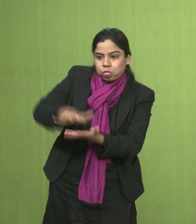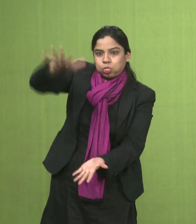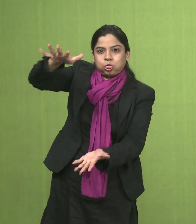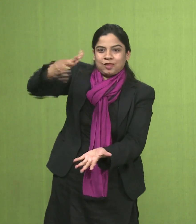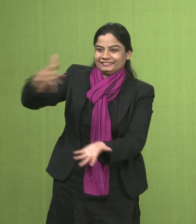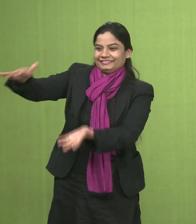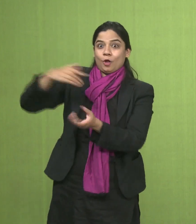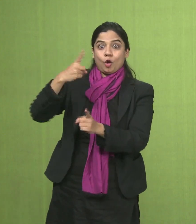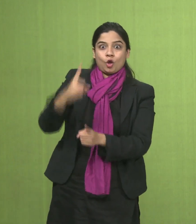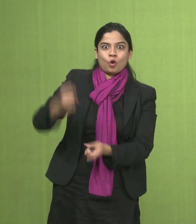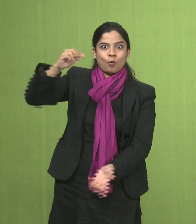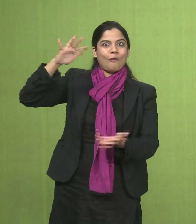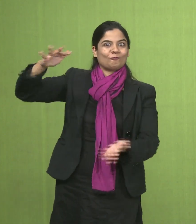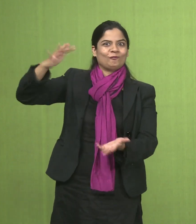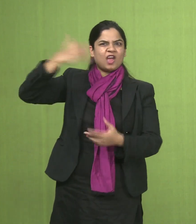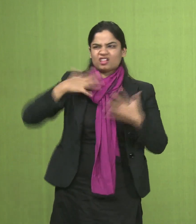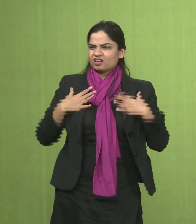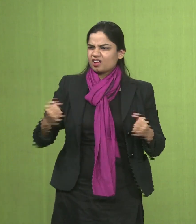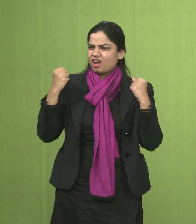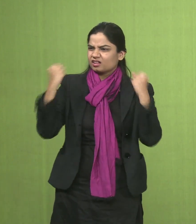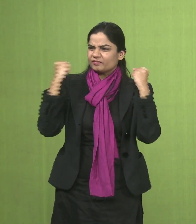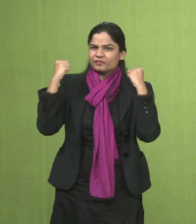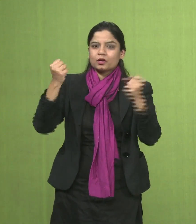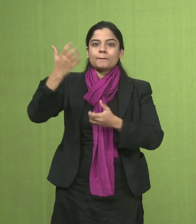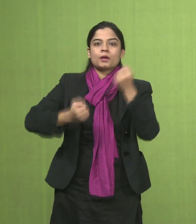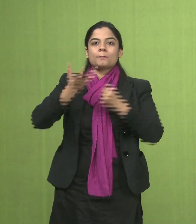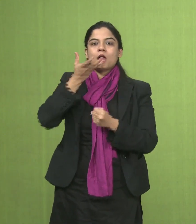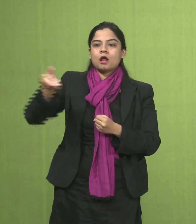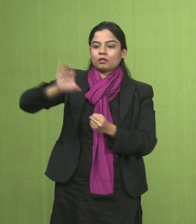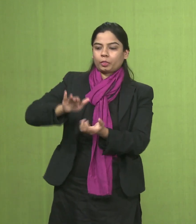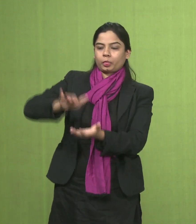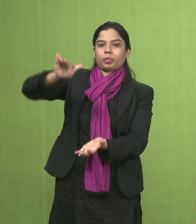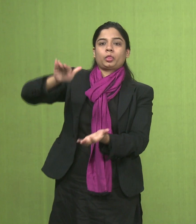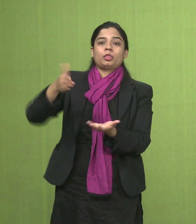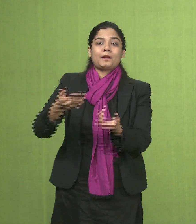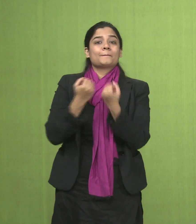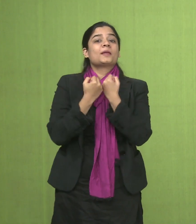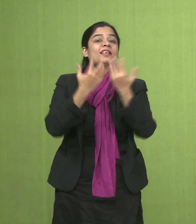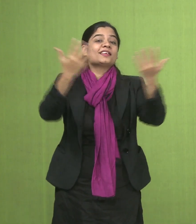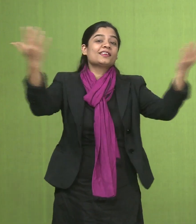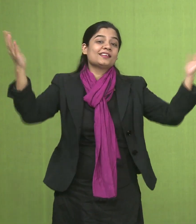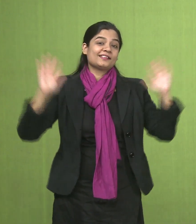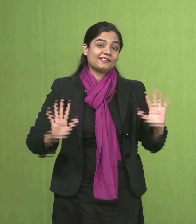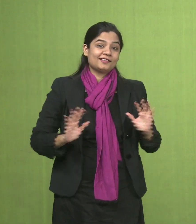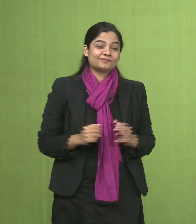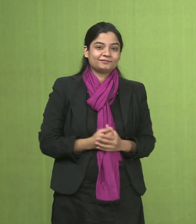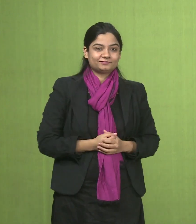lot of water in milk. The sellers, they will say it's 1 kg, but you don't feel like it's 1 kg because they're adding water to milk. So that